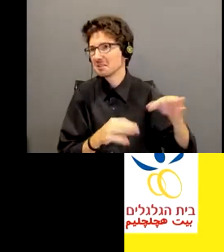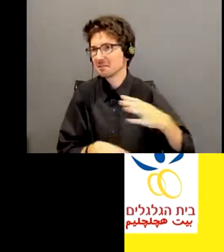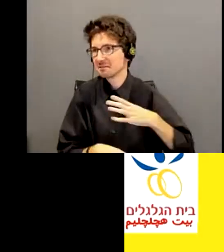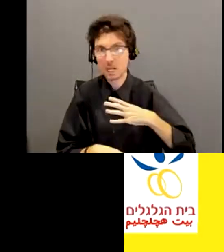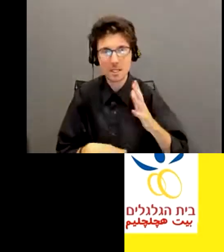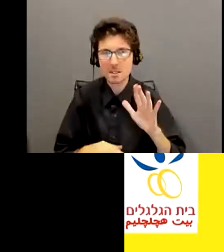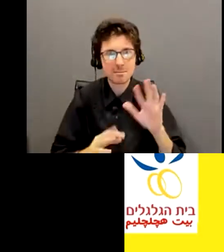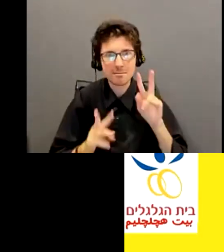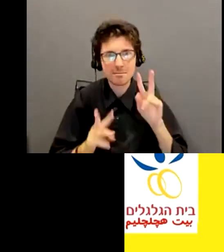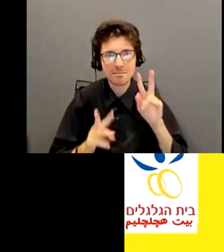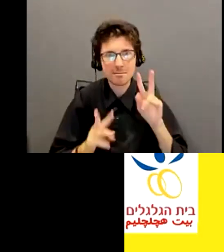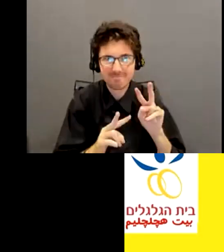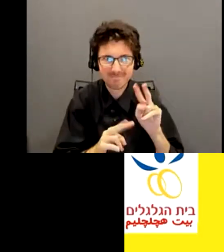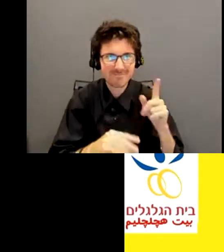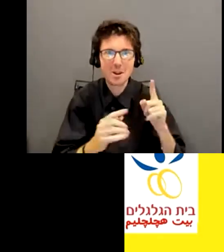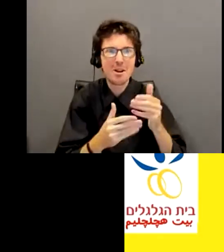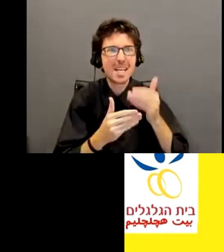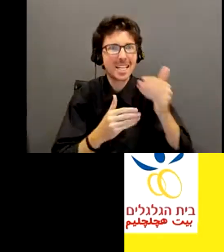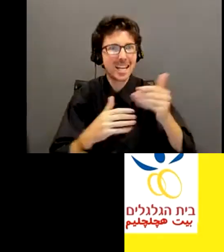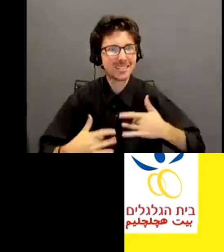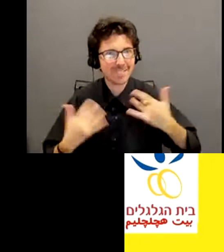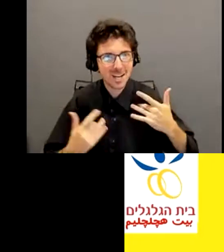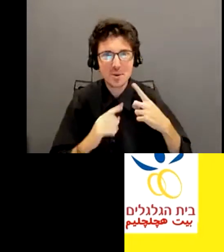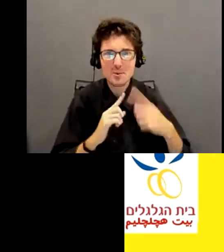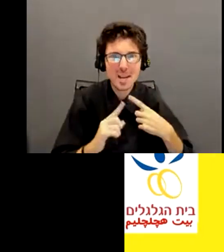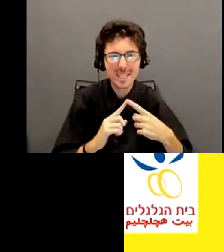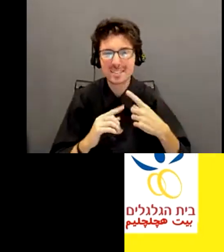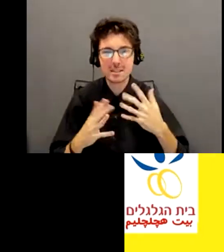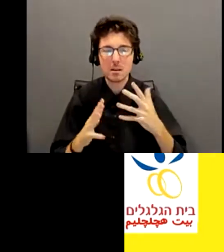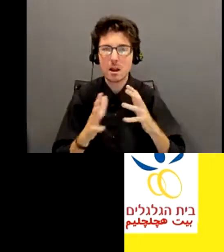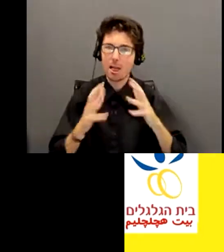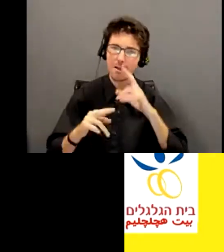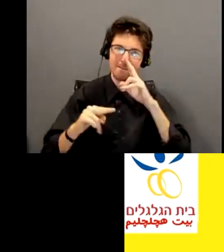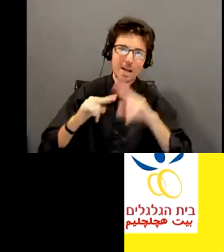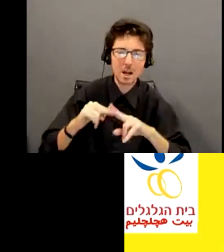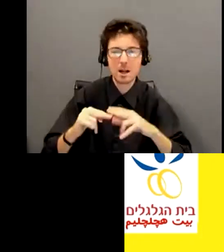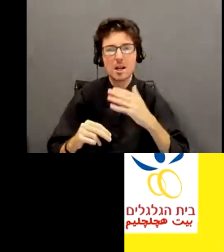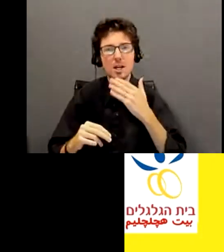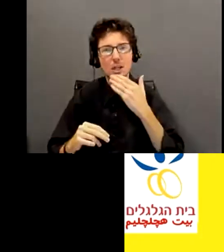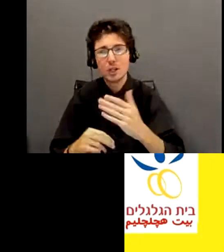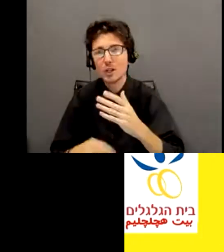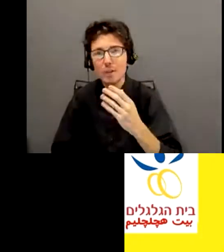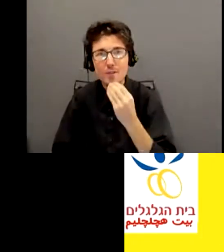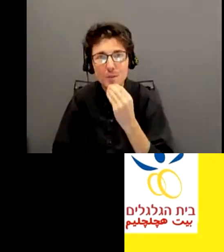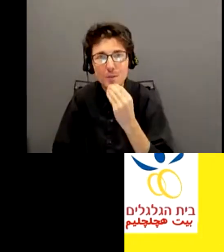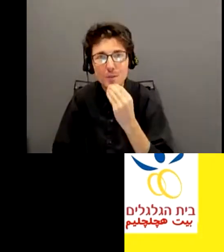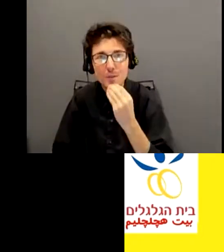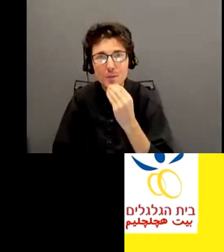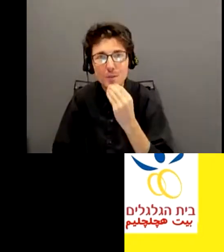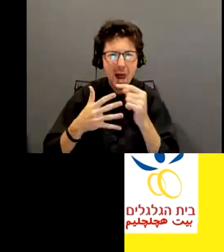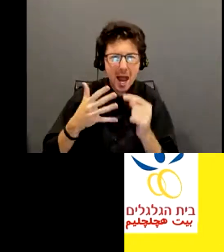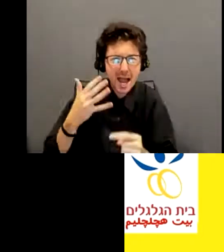Galgalim. I had a lot of fun there, a lot of friends, good food. I think it's really important to